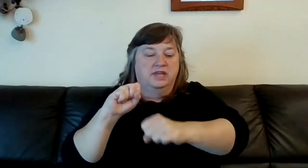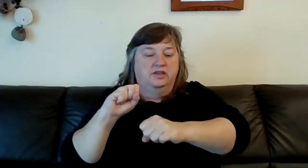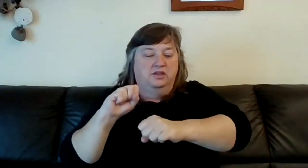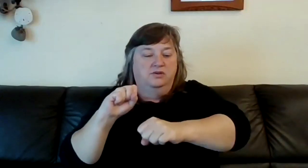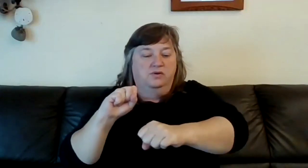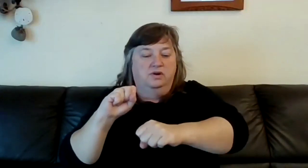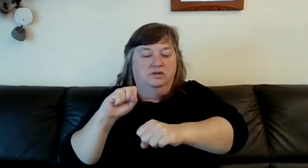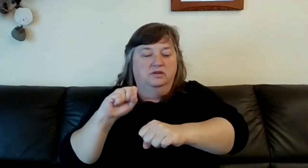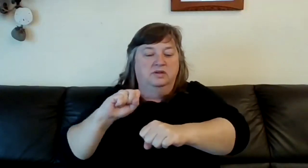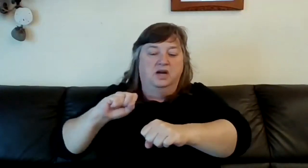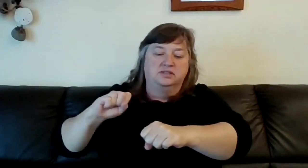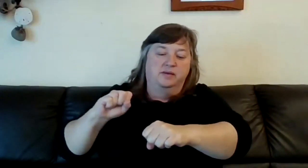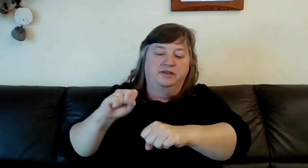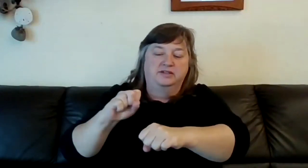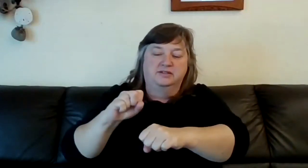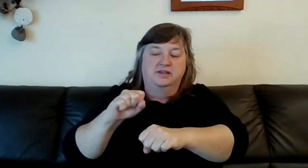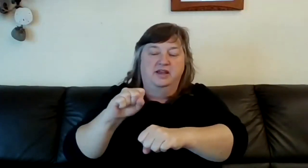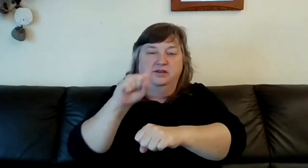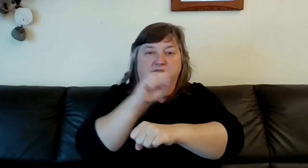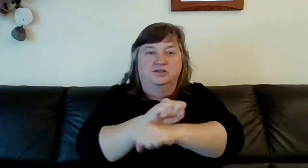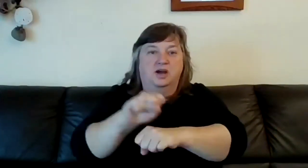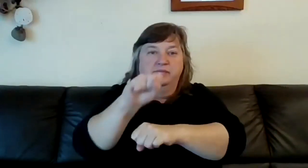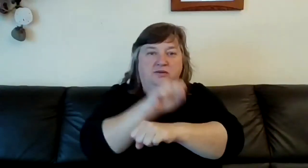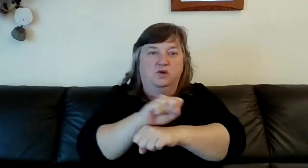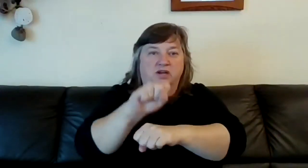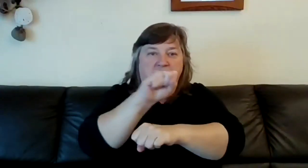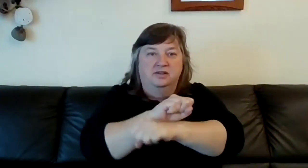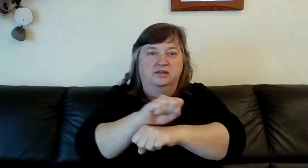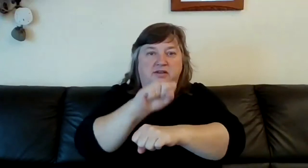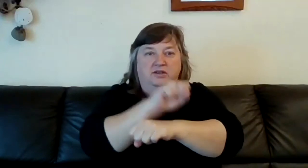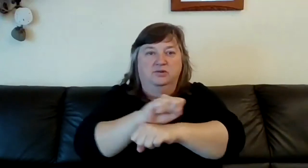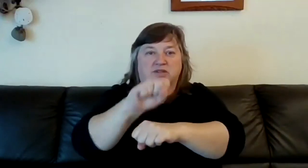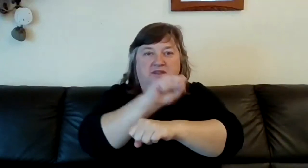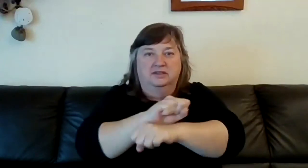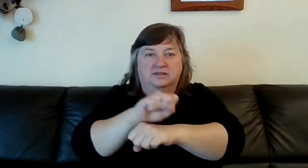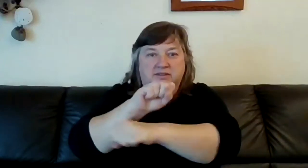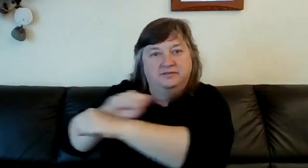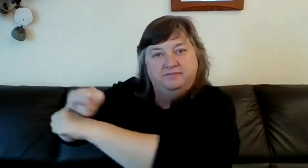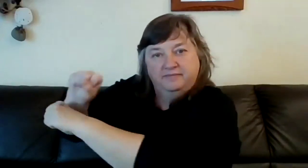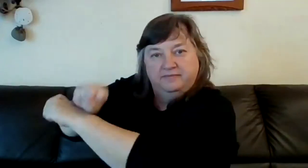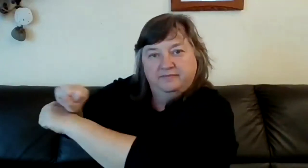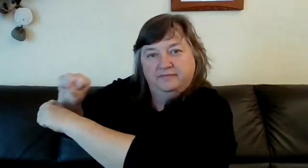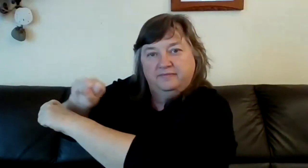take your non-dominant, and your dominant one goes like this.